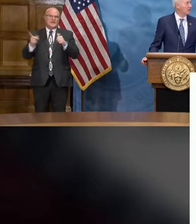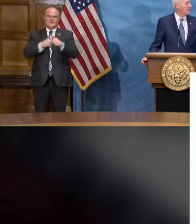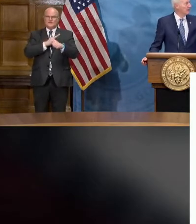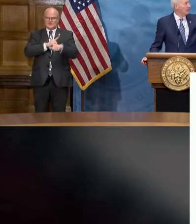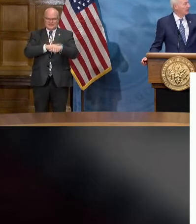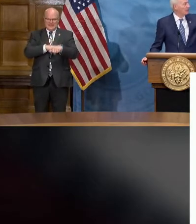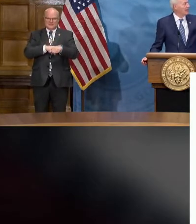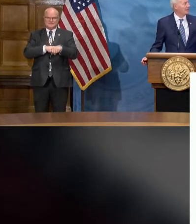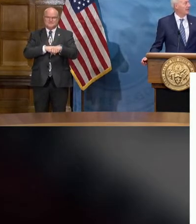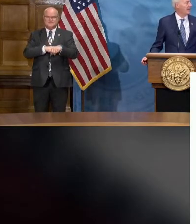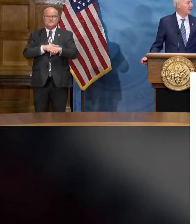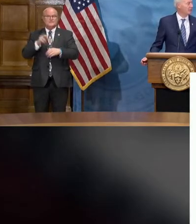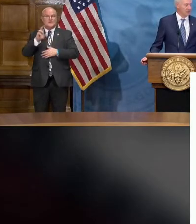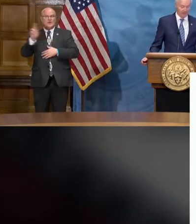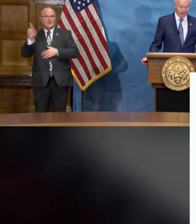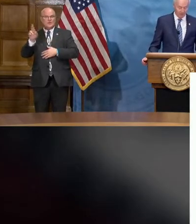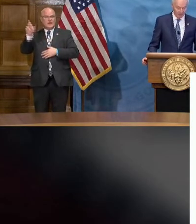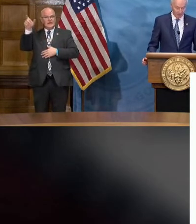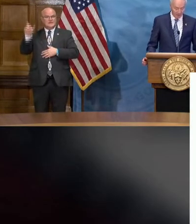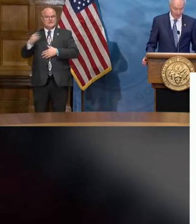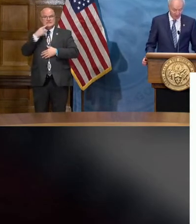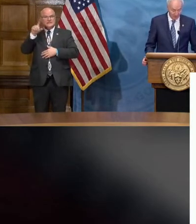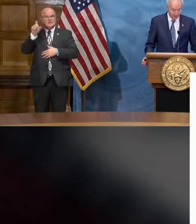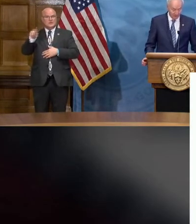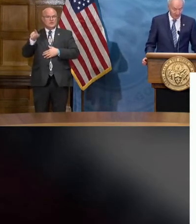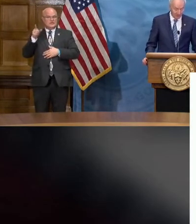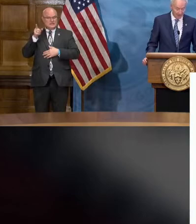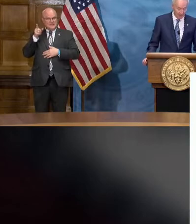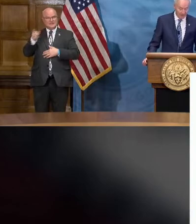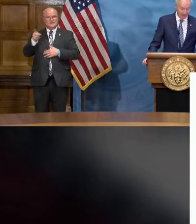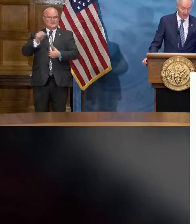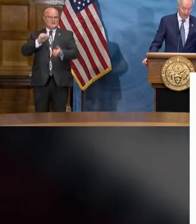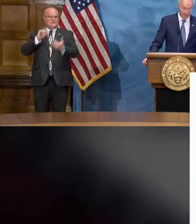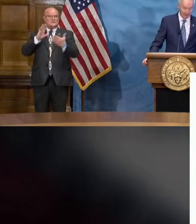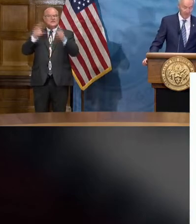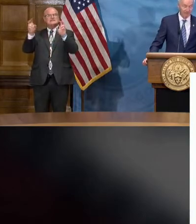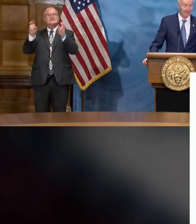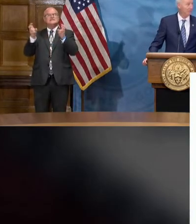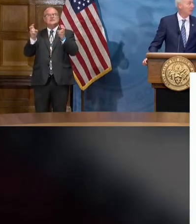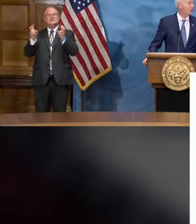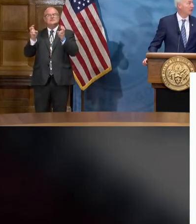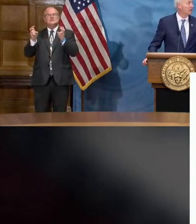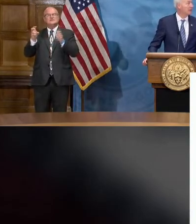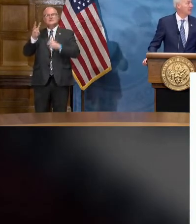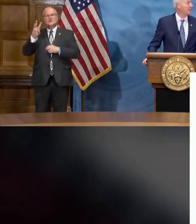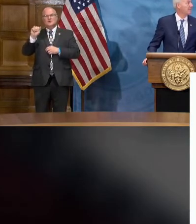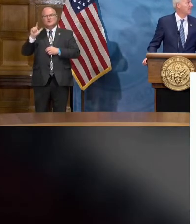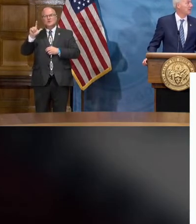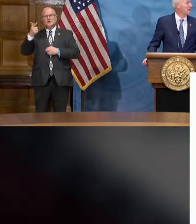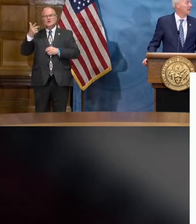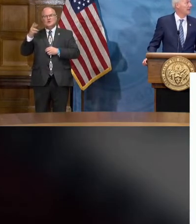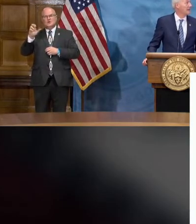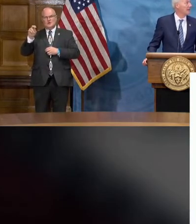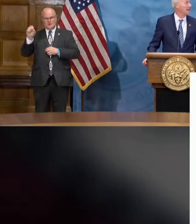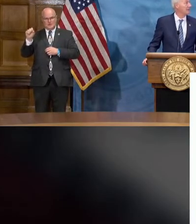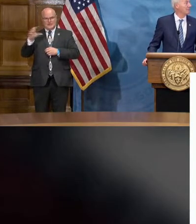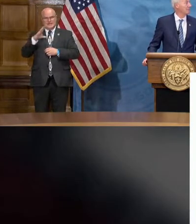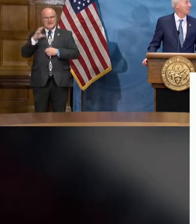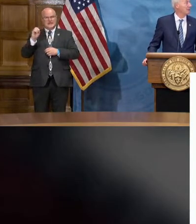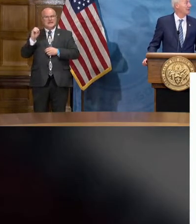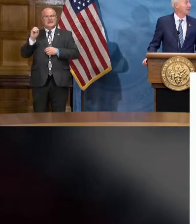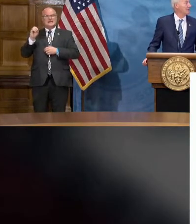one. On the right side, you'll see the question that you addressed in terms of Walgreens and